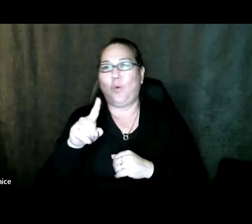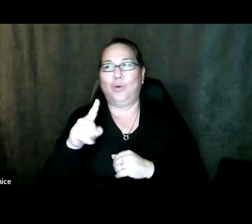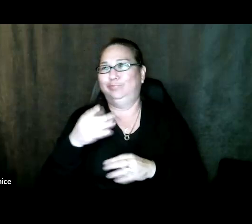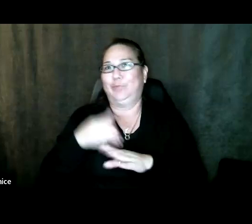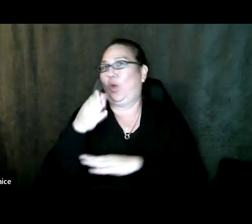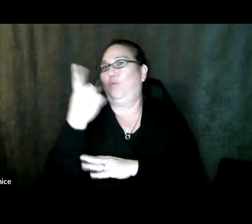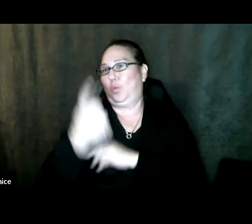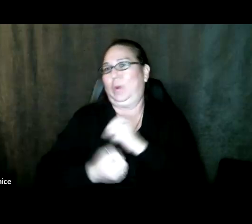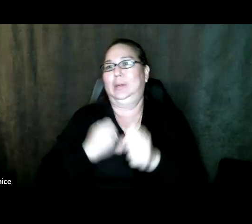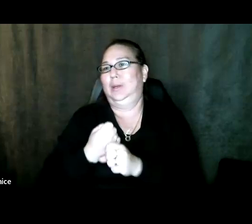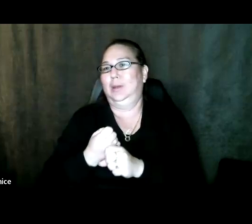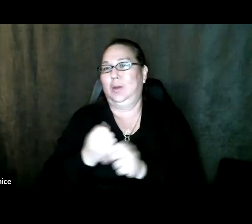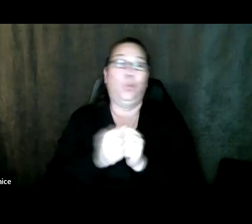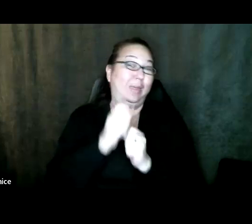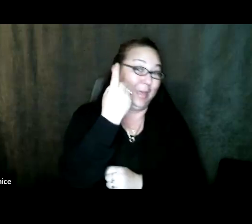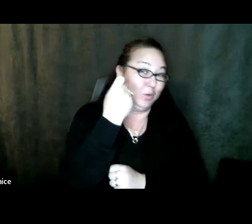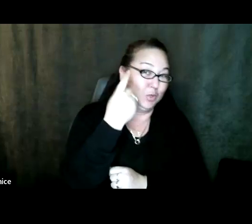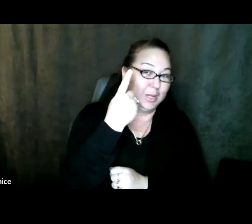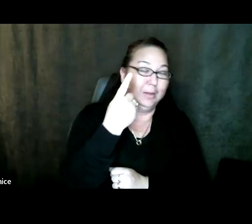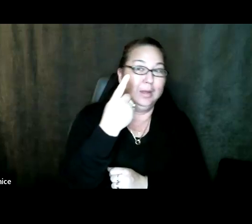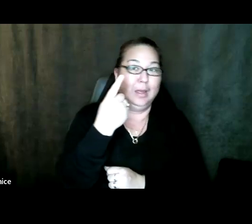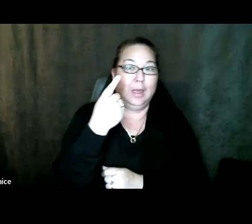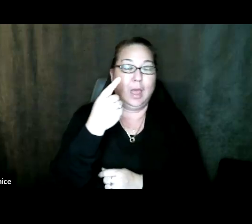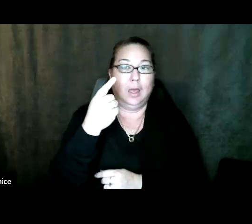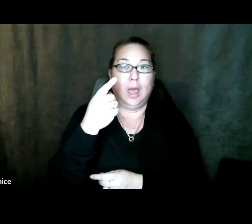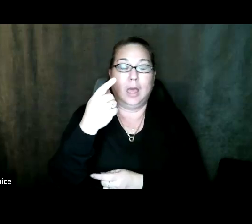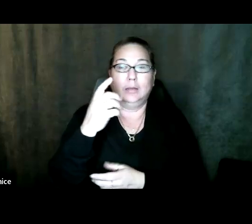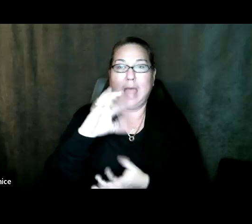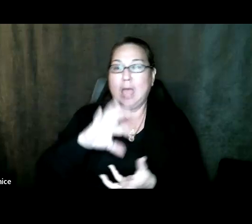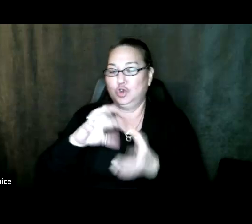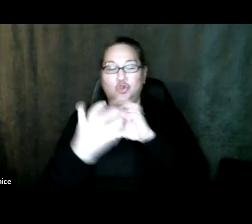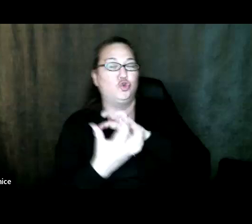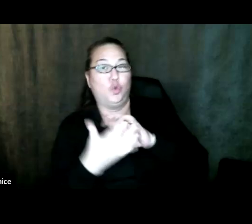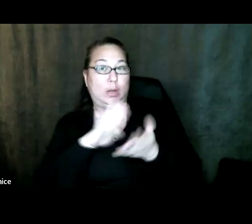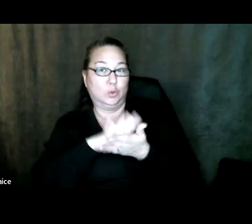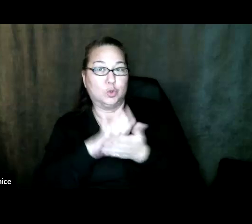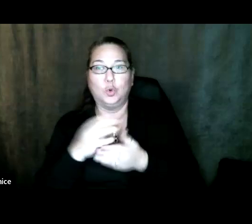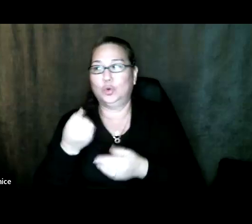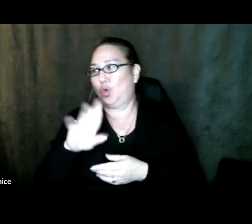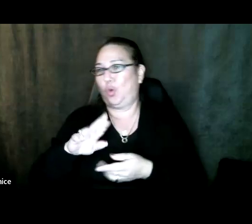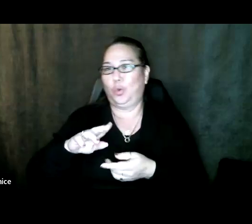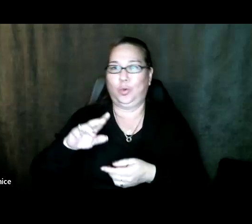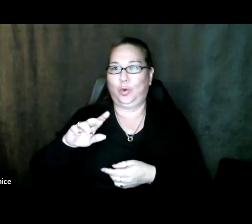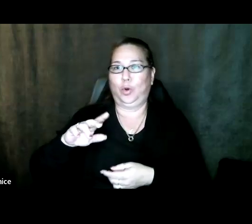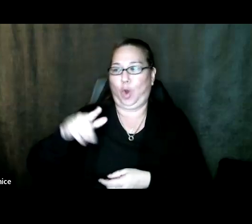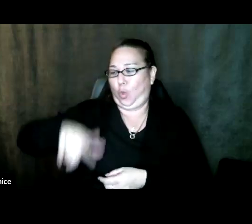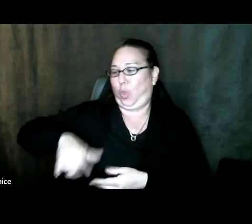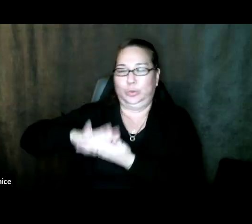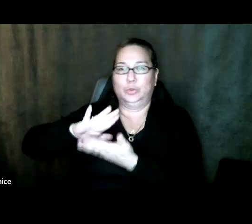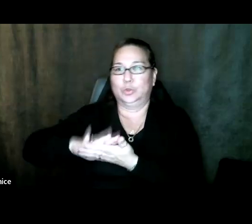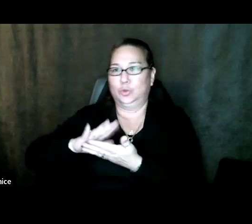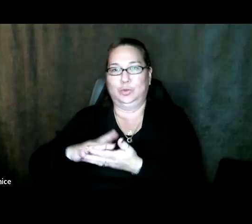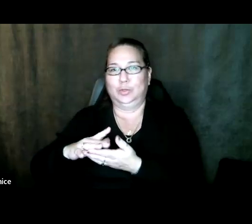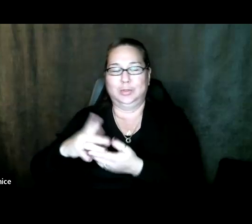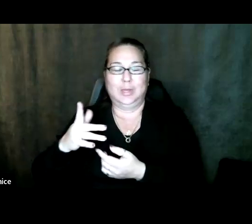that turnaround schools and transformation schools have mobile communities who are, you know, like it's much more transient, and all of those things to be true.